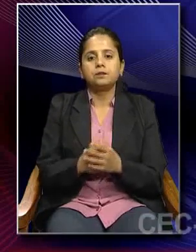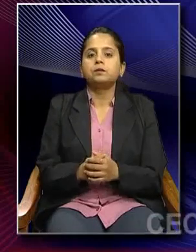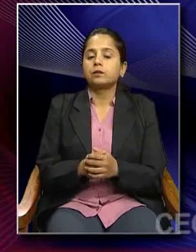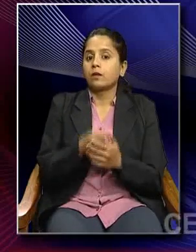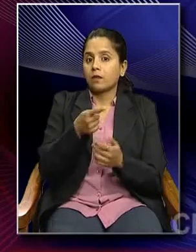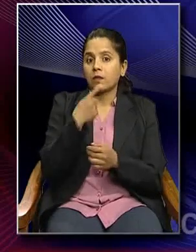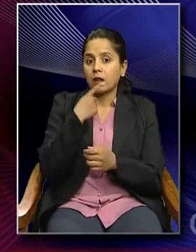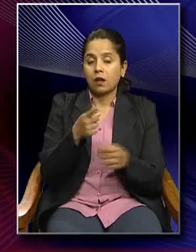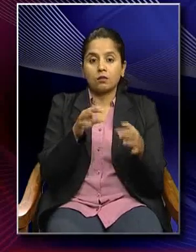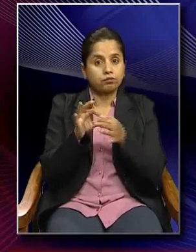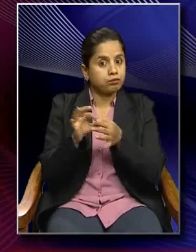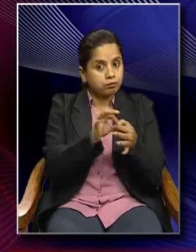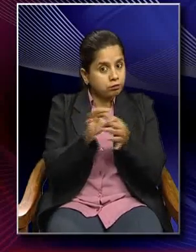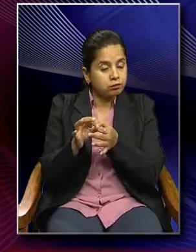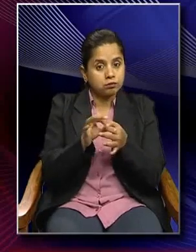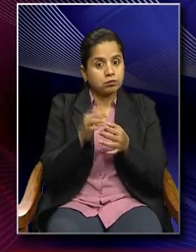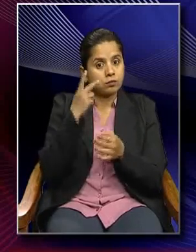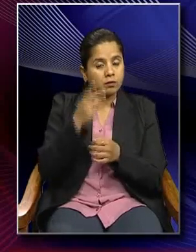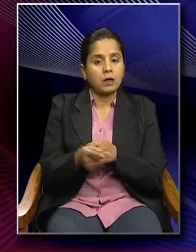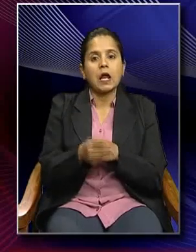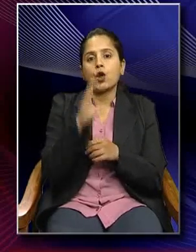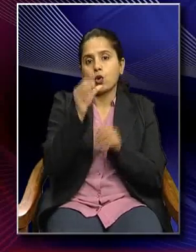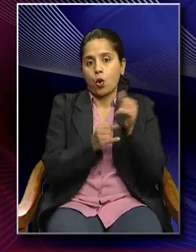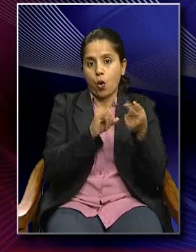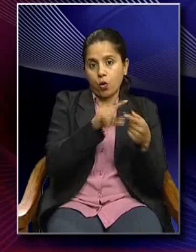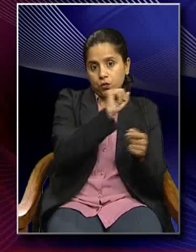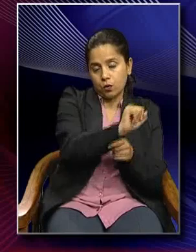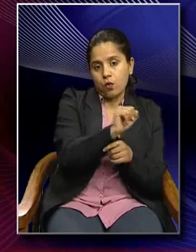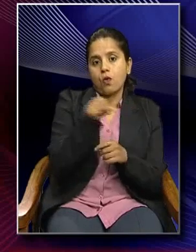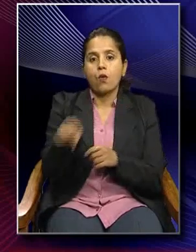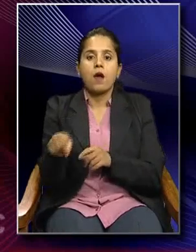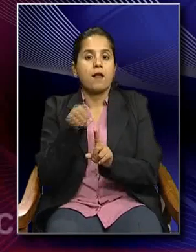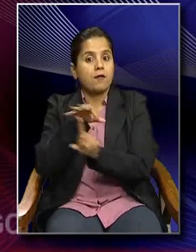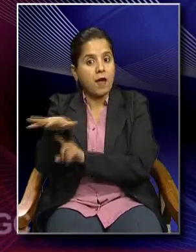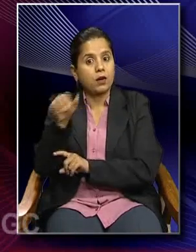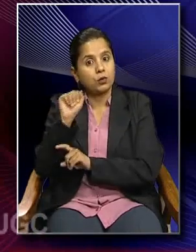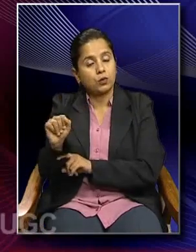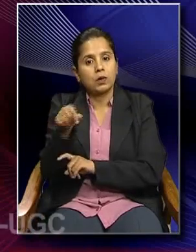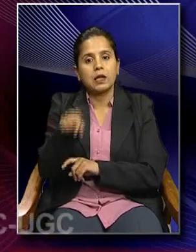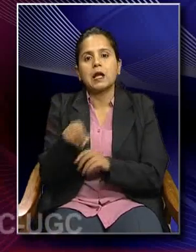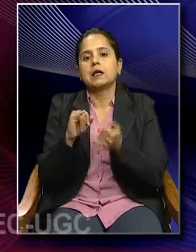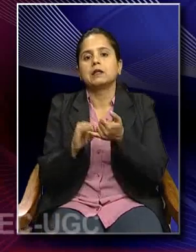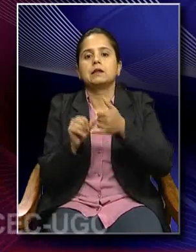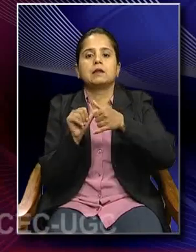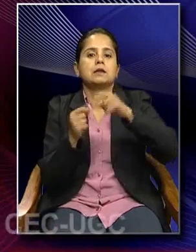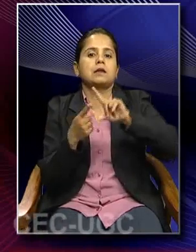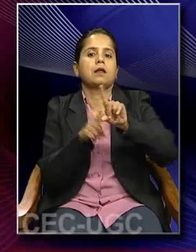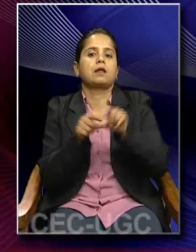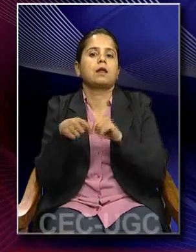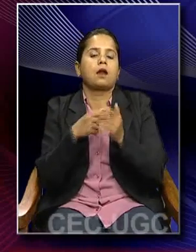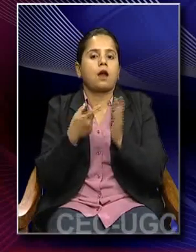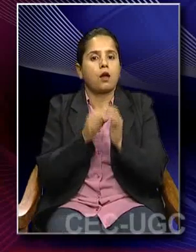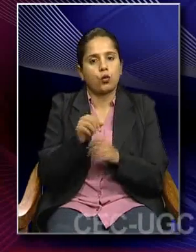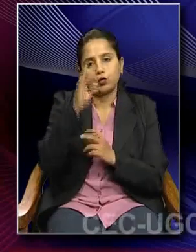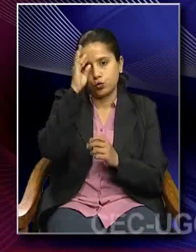And this relationship between cause and effect is known as Sāṅkhya or the theory